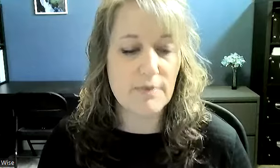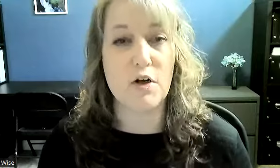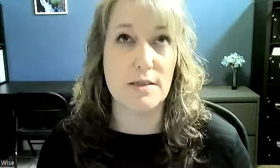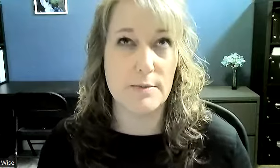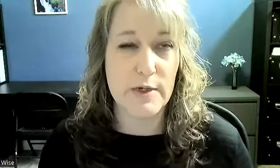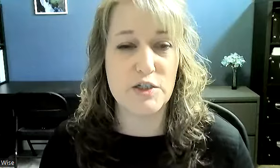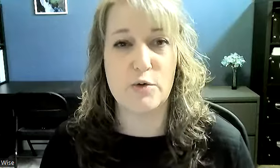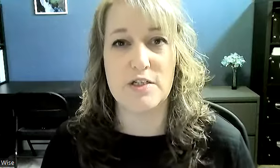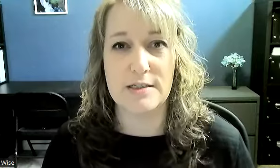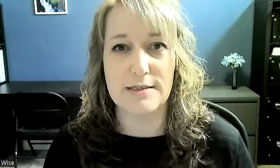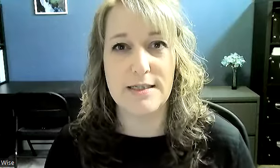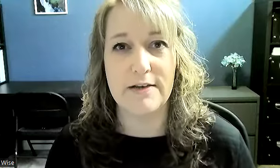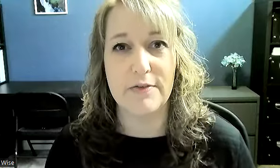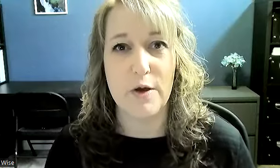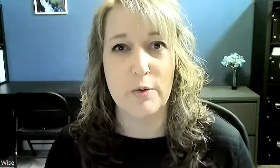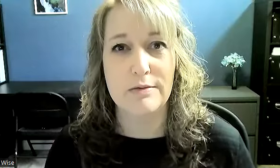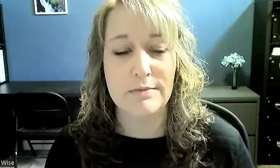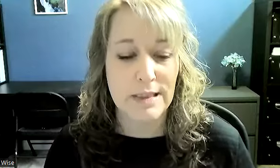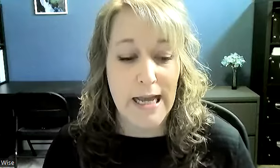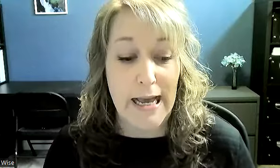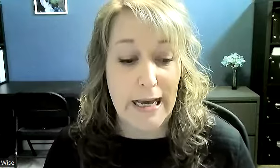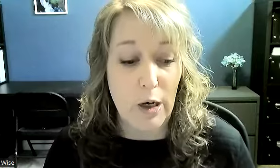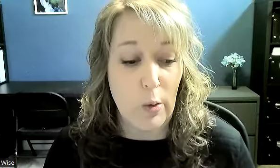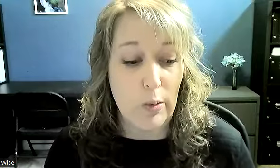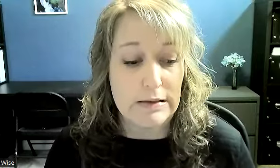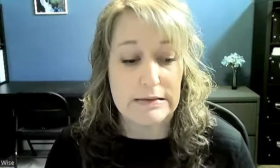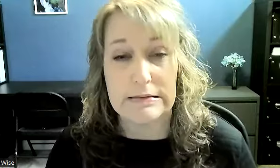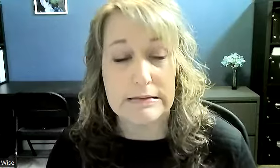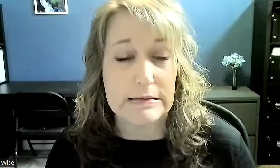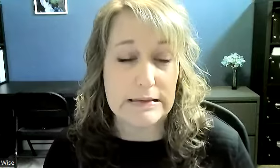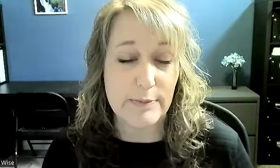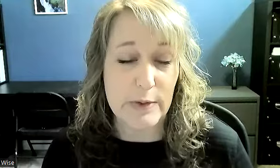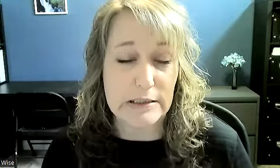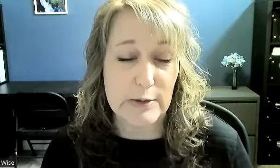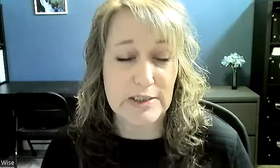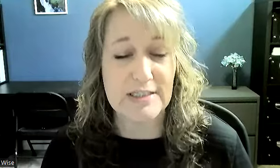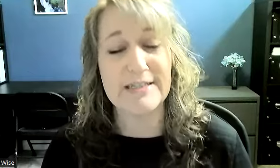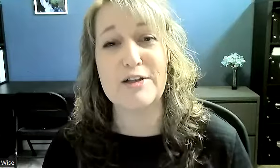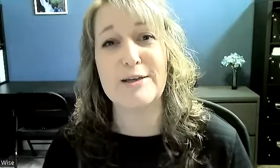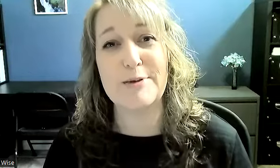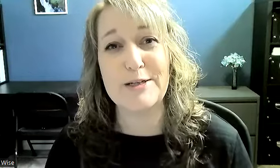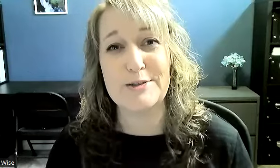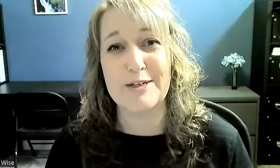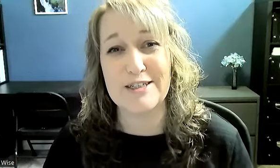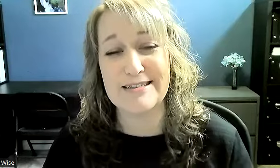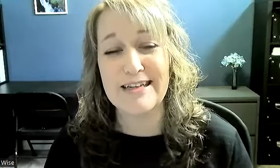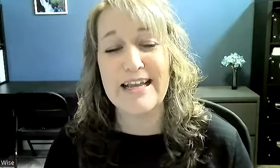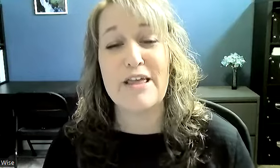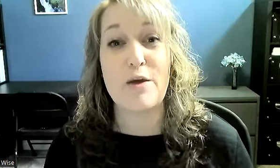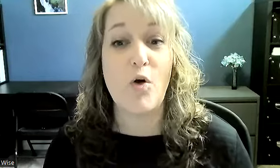called WH questions, even though how isn't a WH question. They're called WH questions. They will